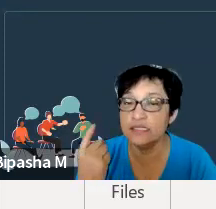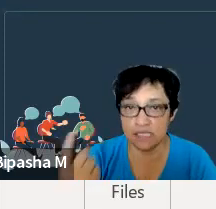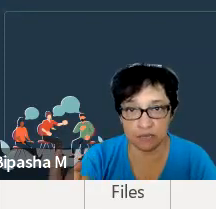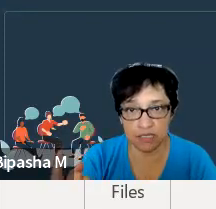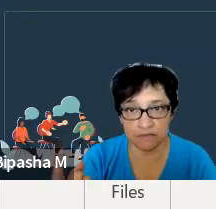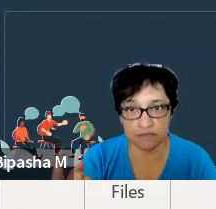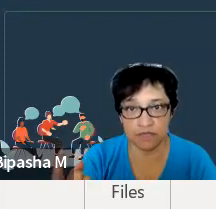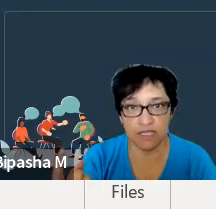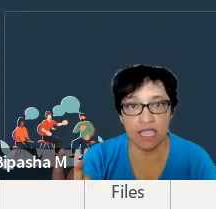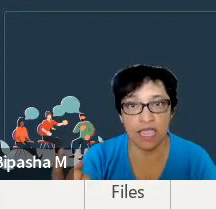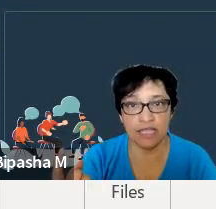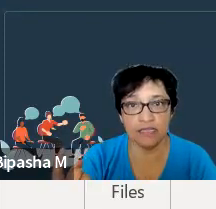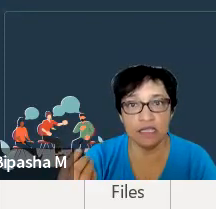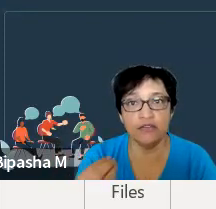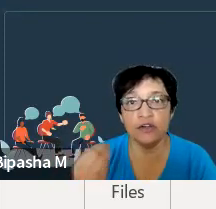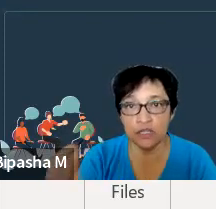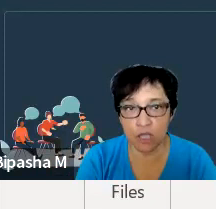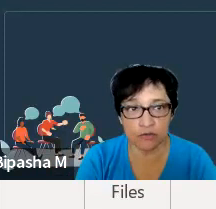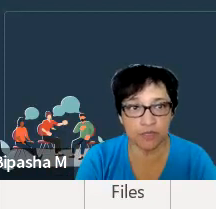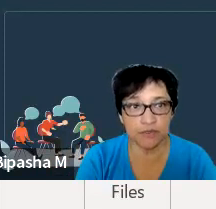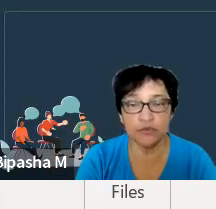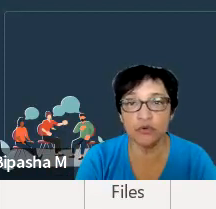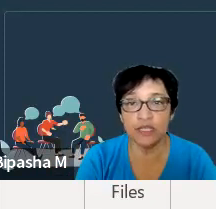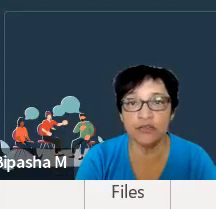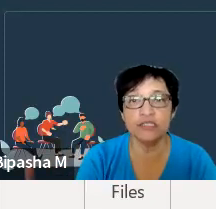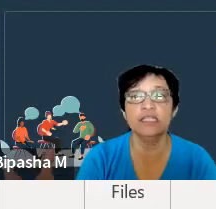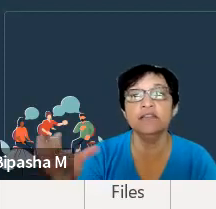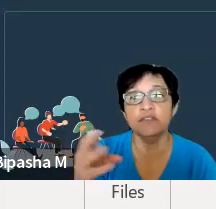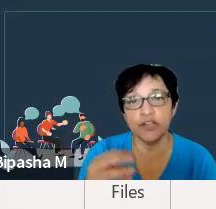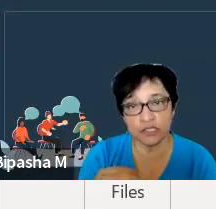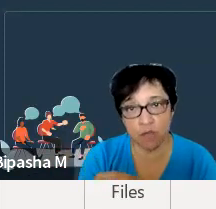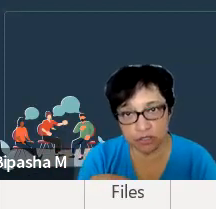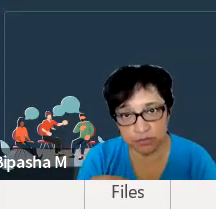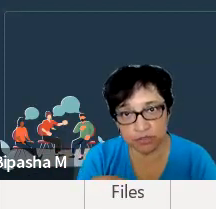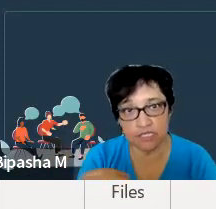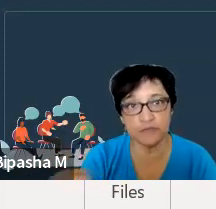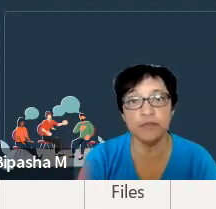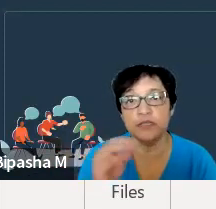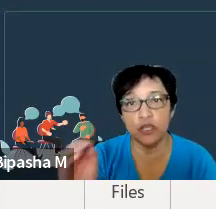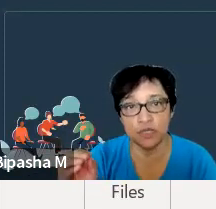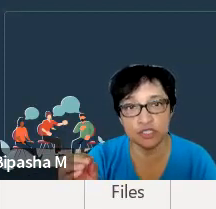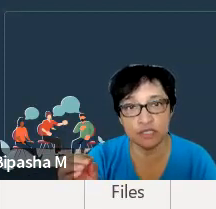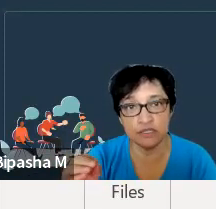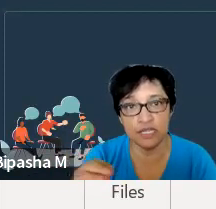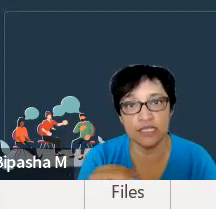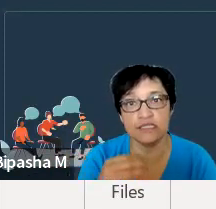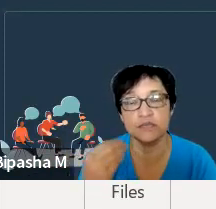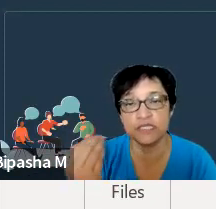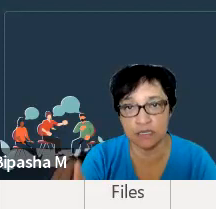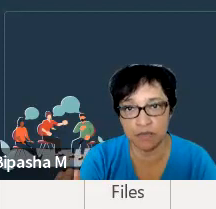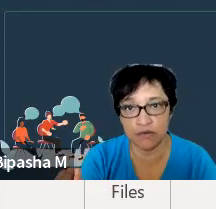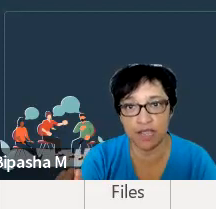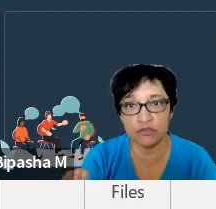One is stigma. And I've heard a lot of people in rural areas say they live in very small communities, people know each other, and there's